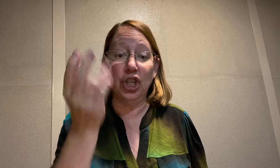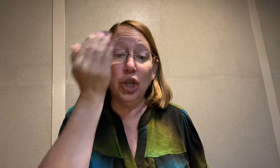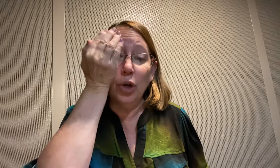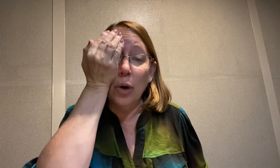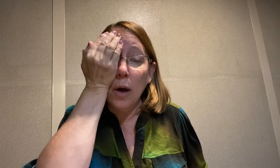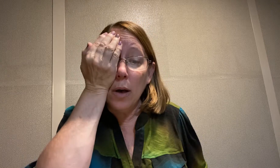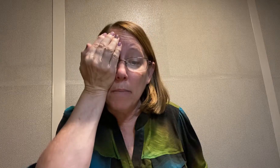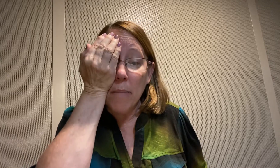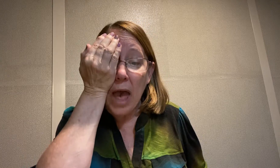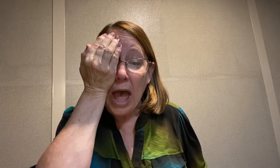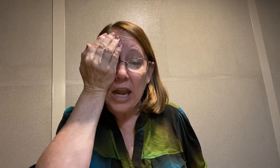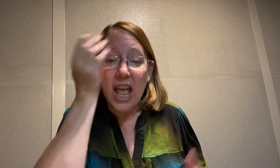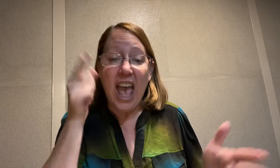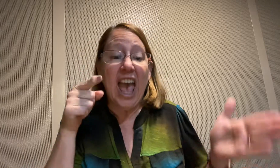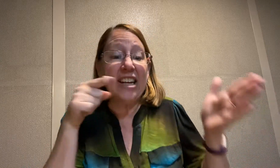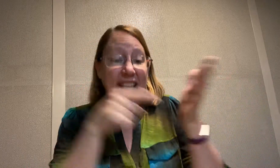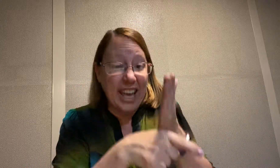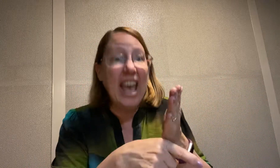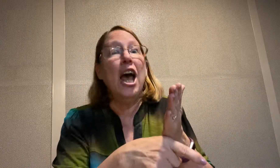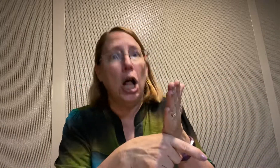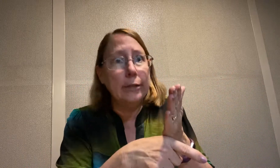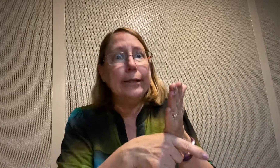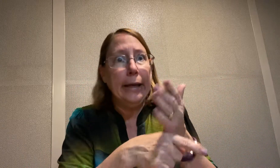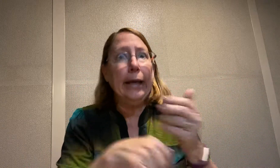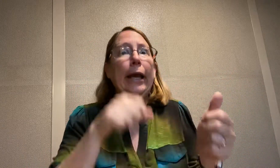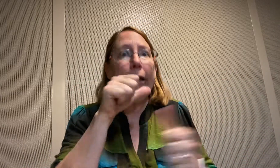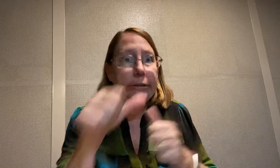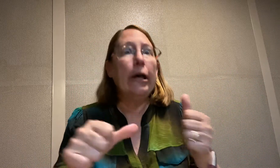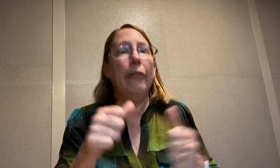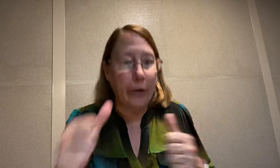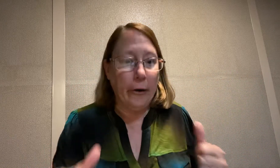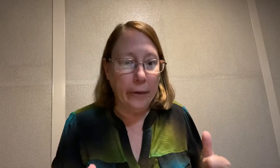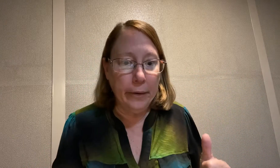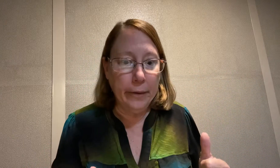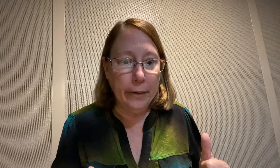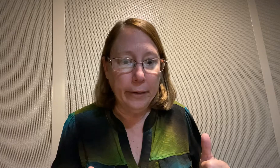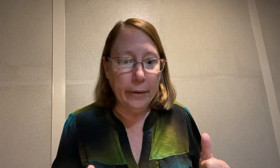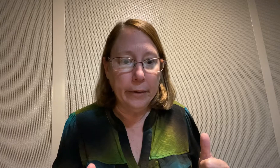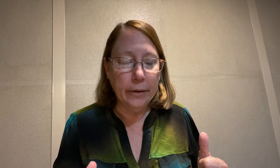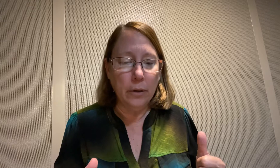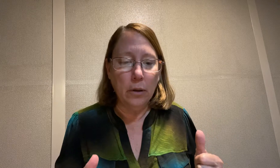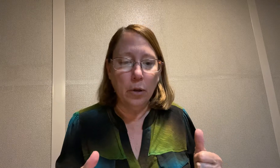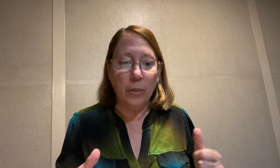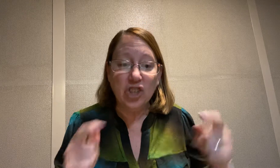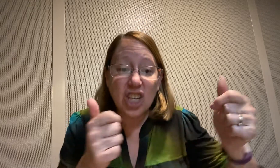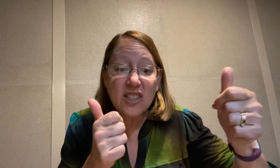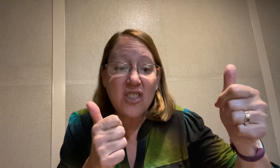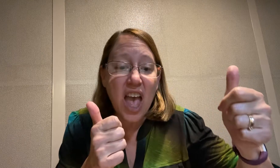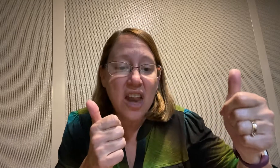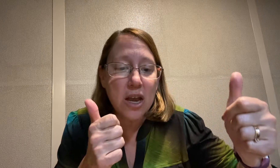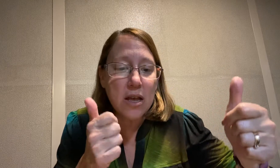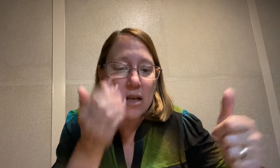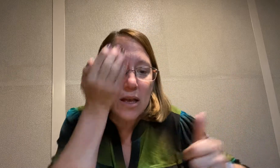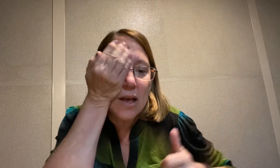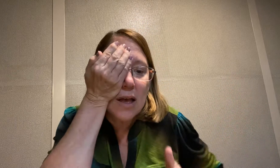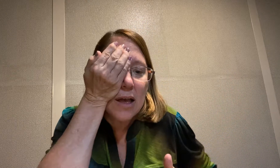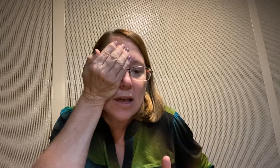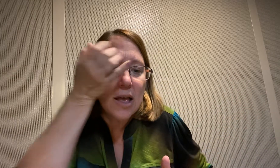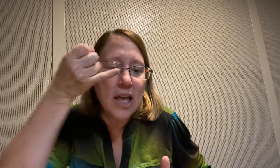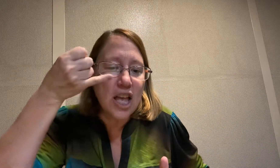2 men had killed each other. But just then,